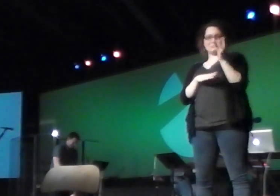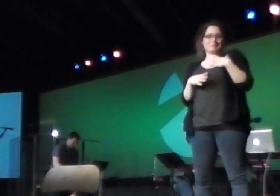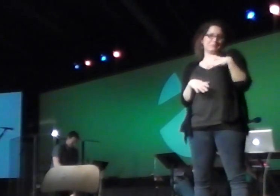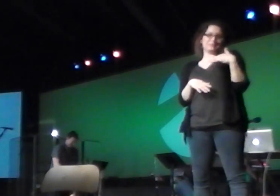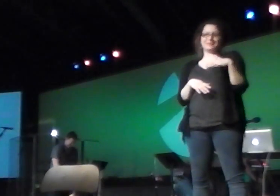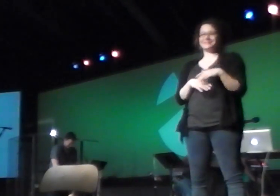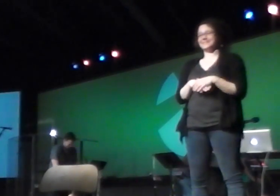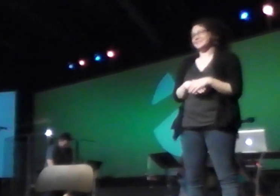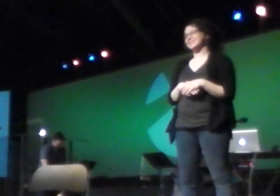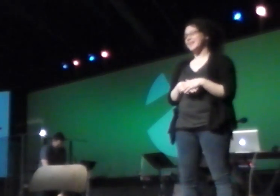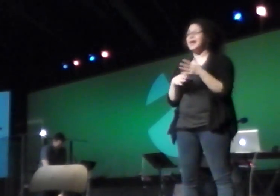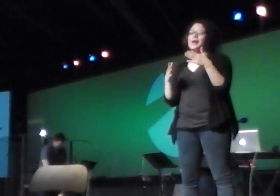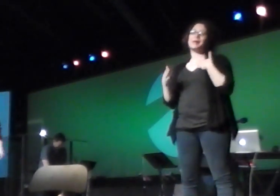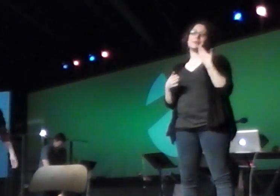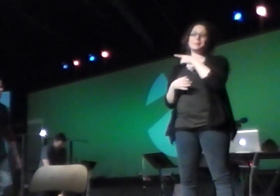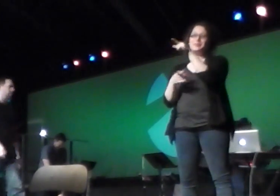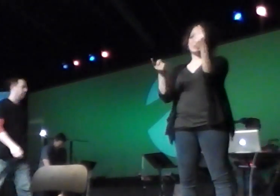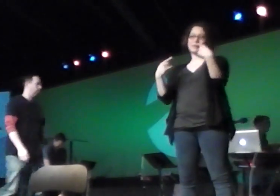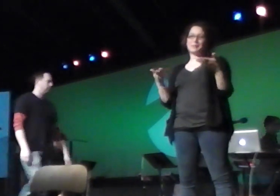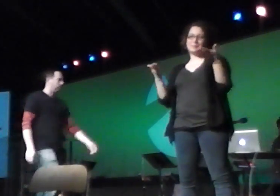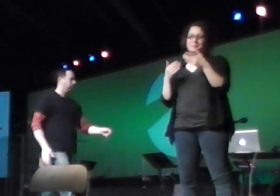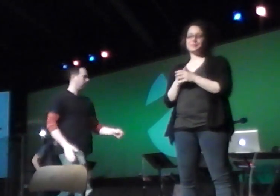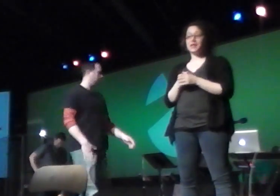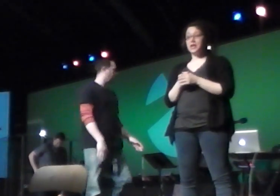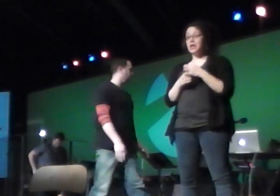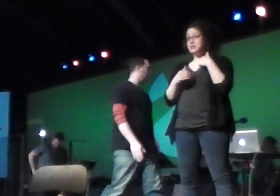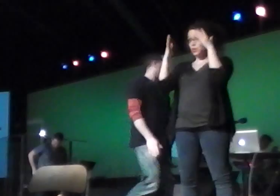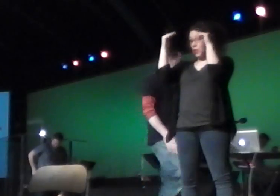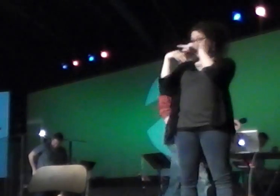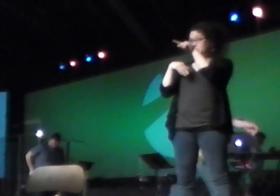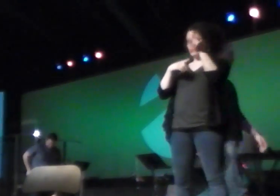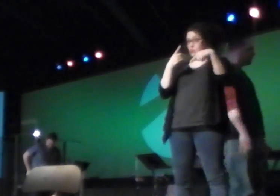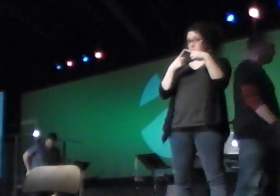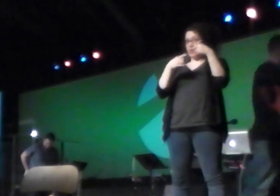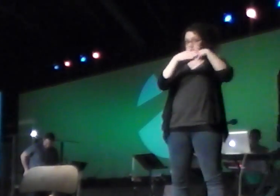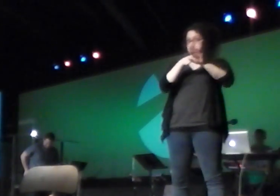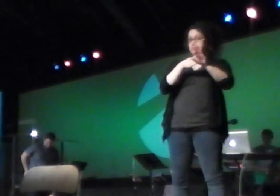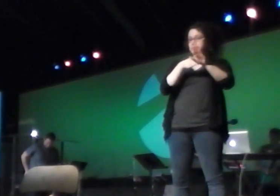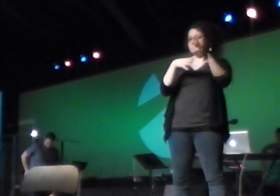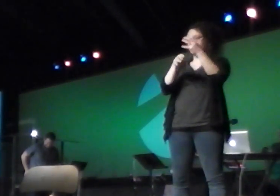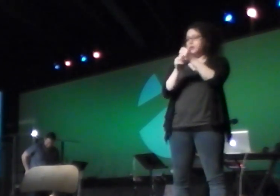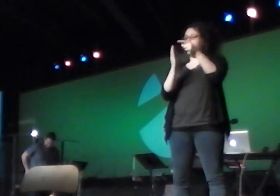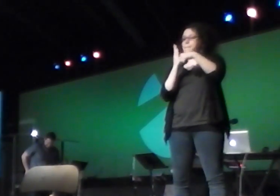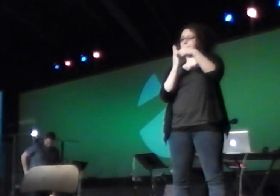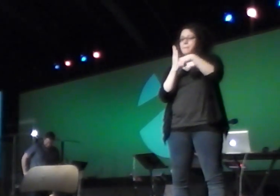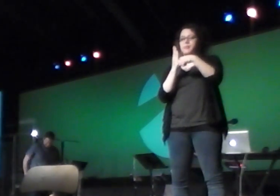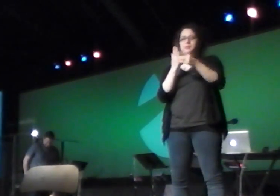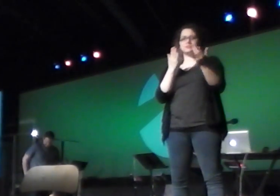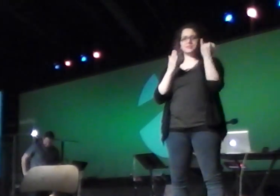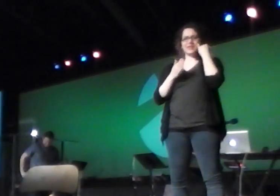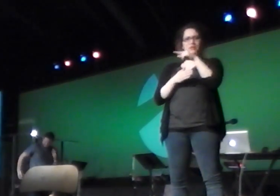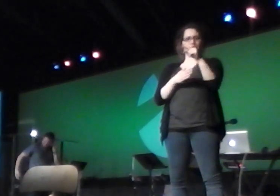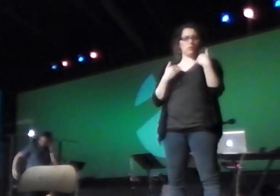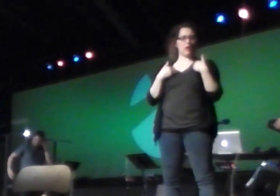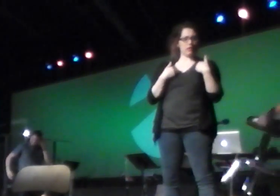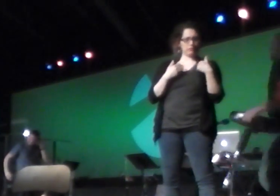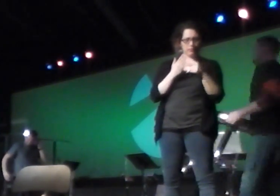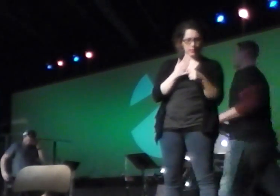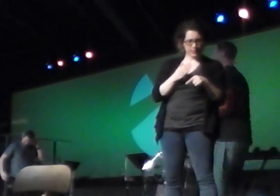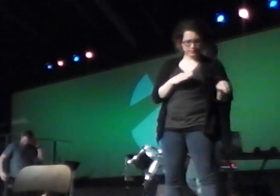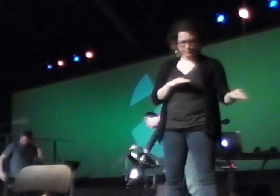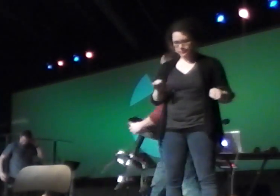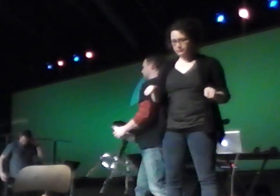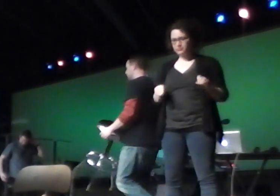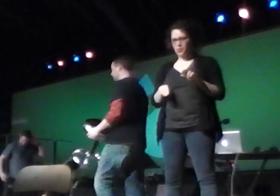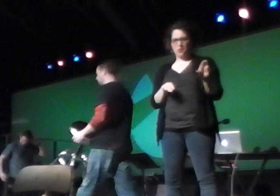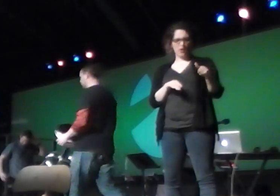So glad that you're here this morning. Hopefully when you came in, hopefully you were handed one of our bulletins. If you could locate that, maybe that's on your seat or fell through, or maybe your neighbor stole it while